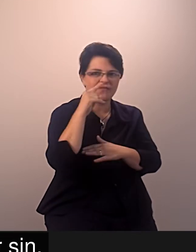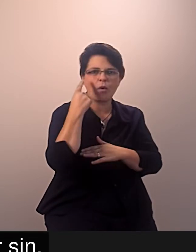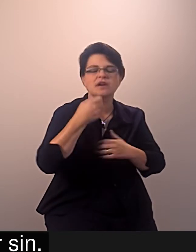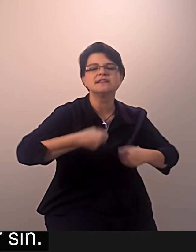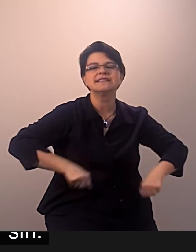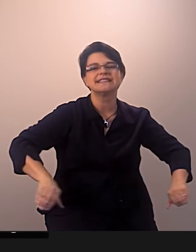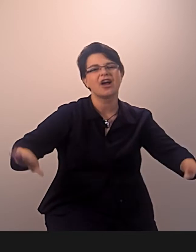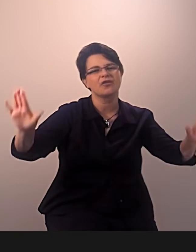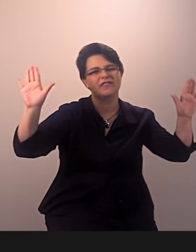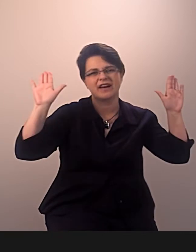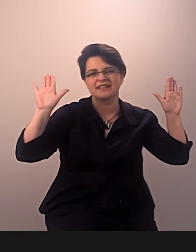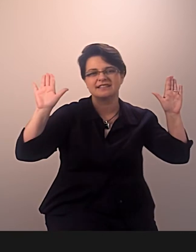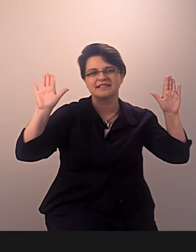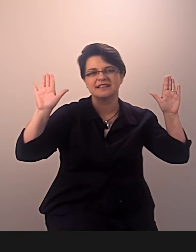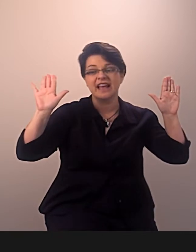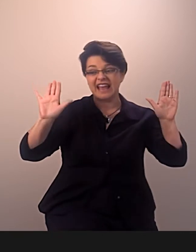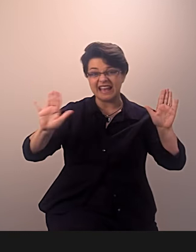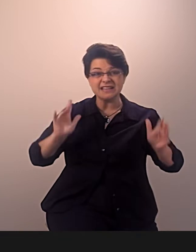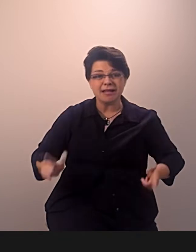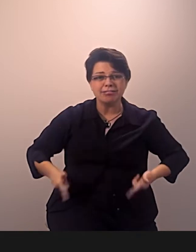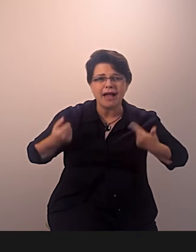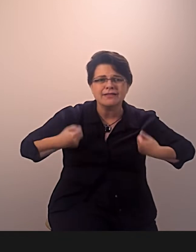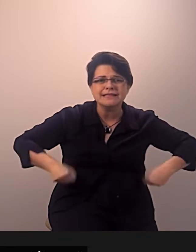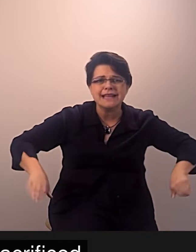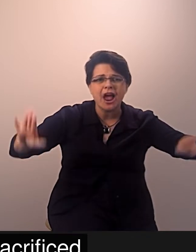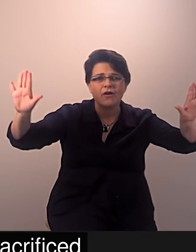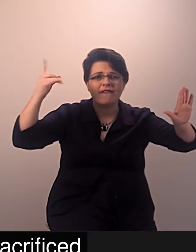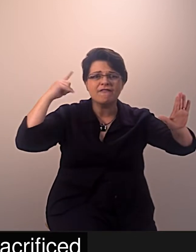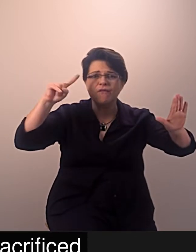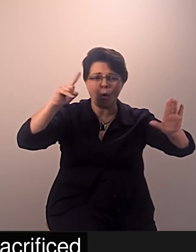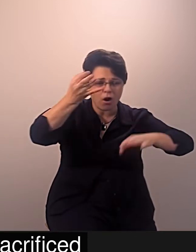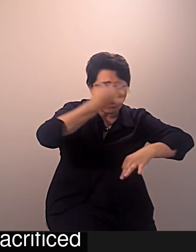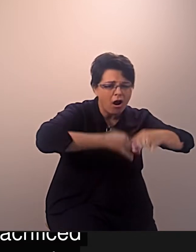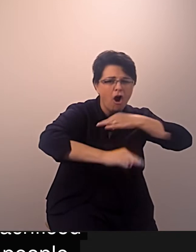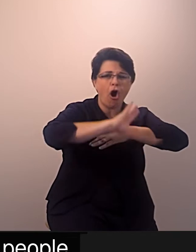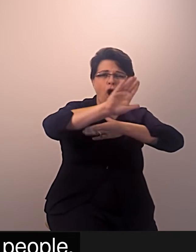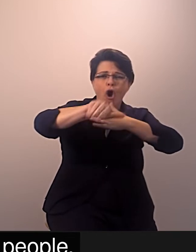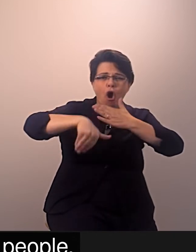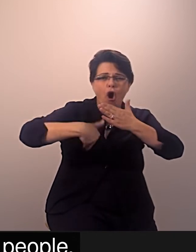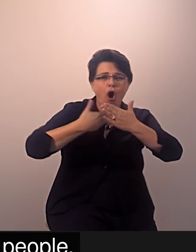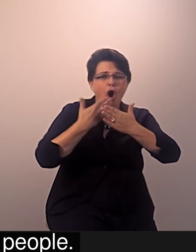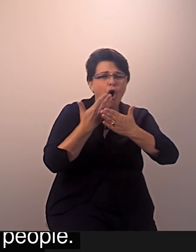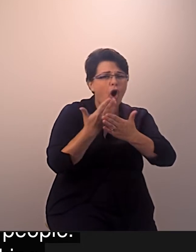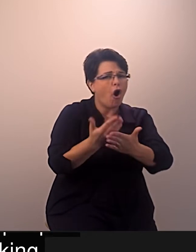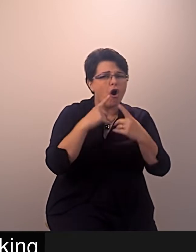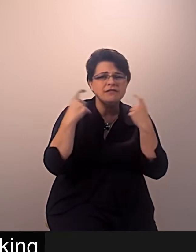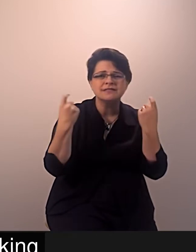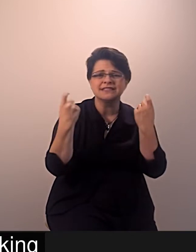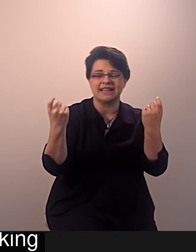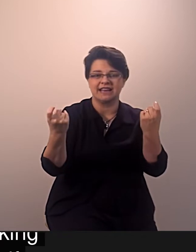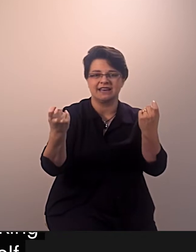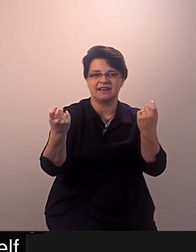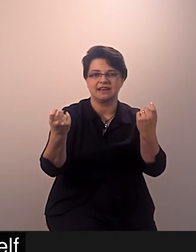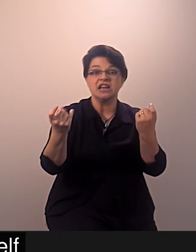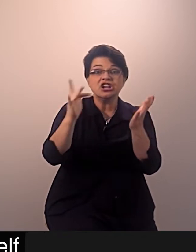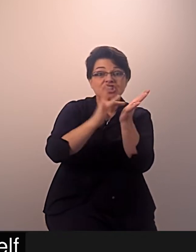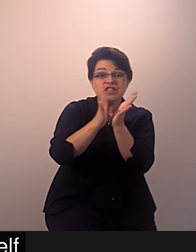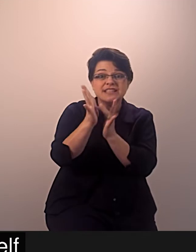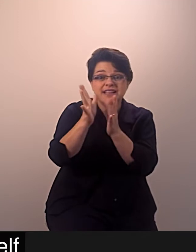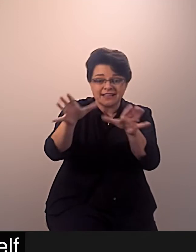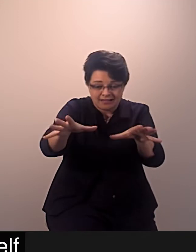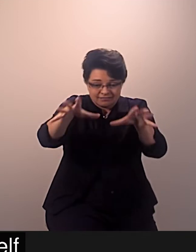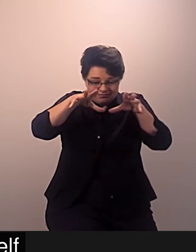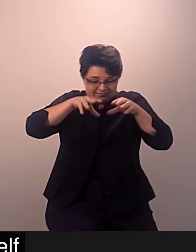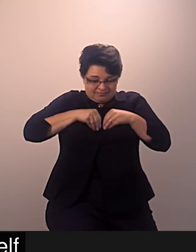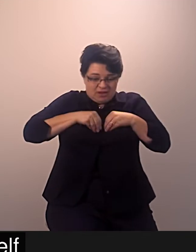to be sacrificed for the sins of all people. Jesus was taking upon himself the punishment that the